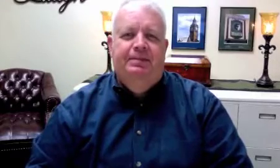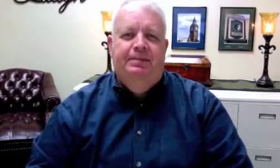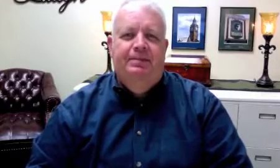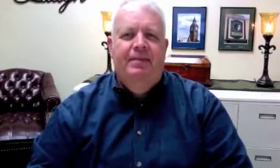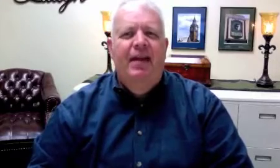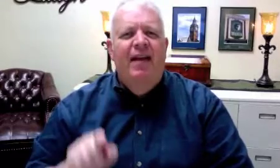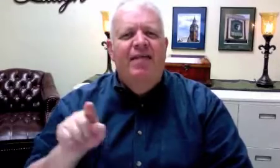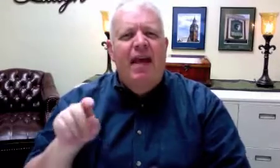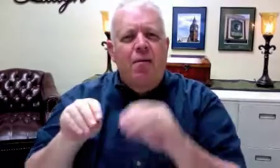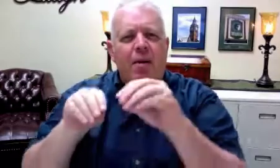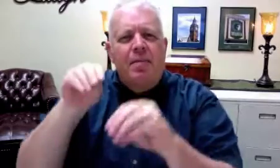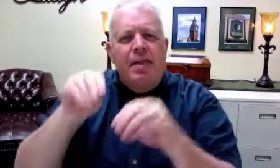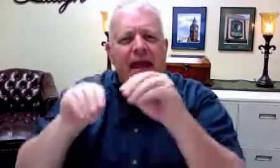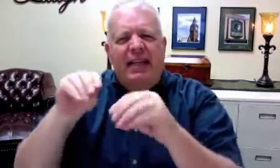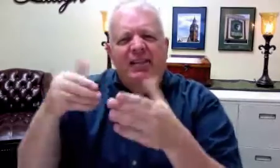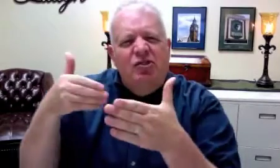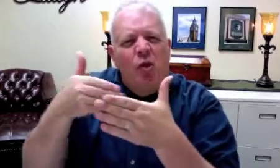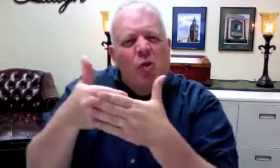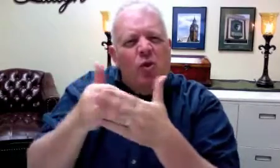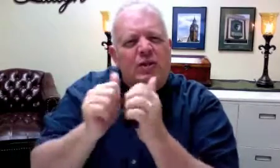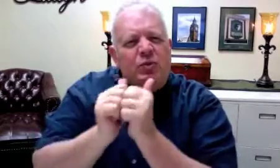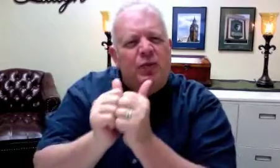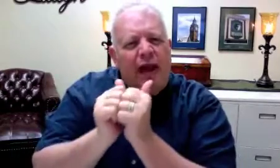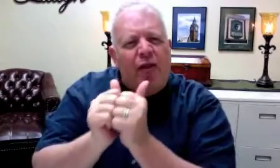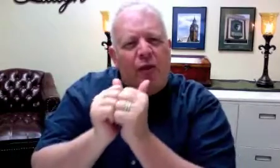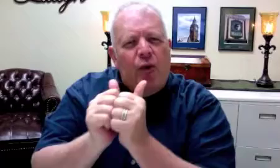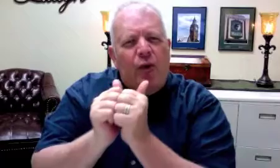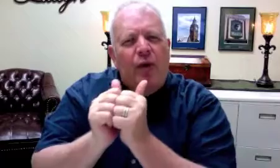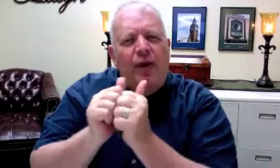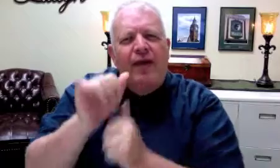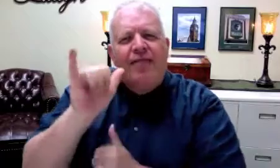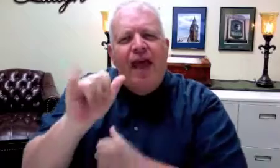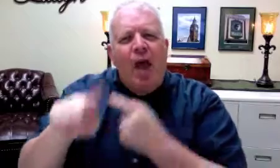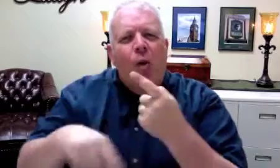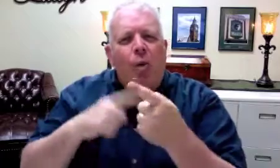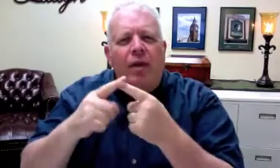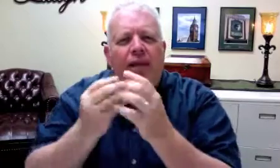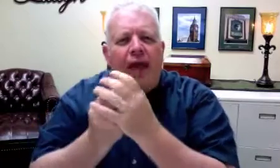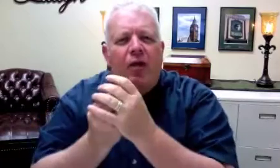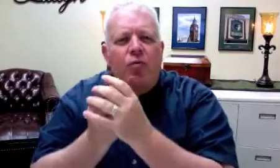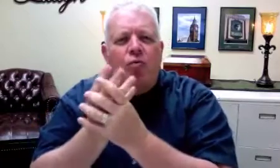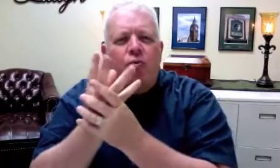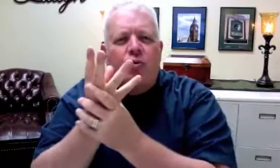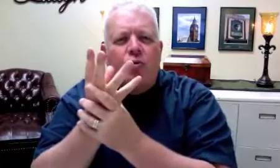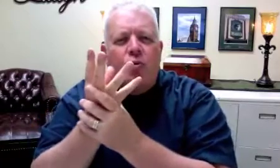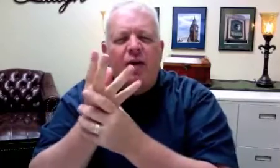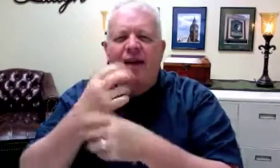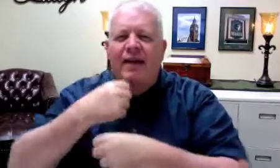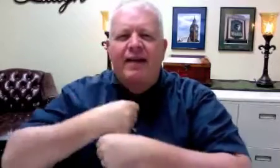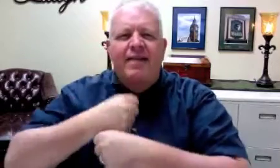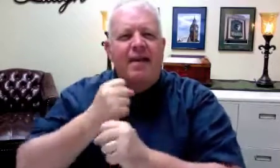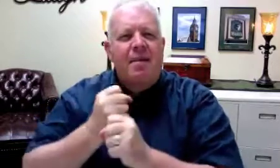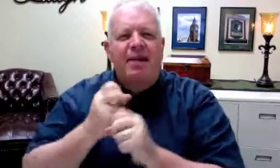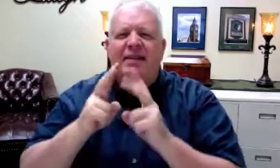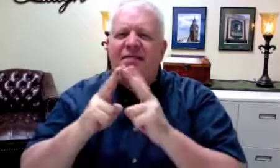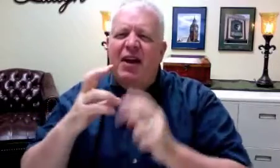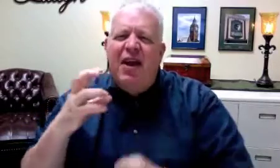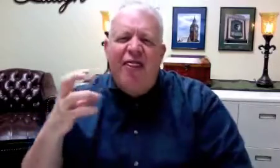They were planted so closely together that as they grew, they made this thick